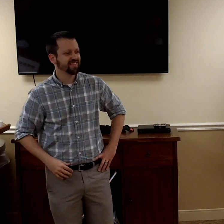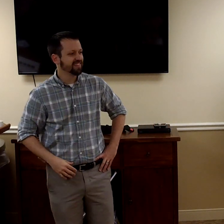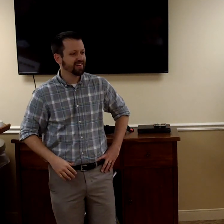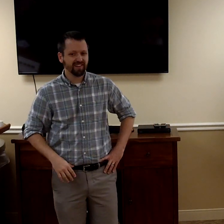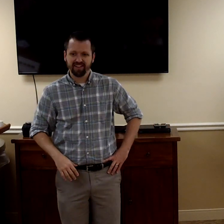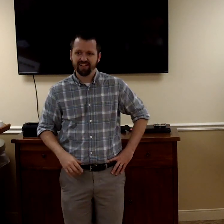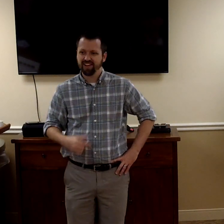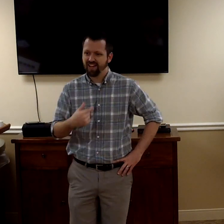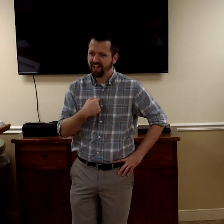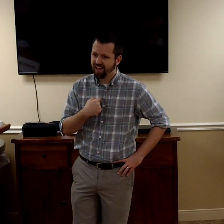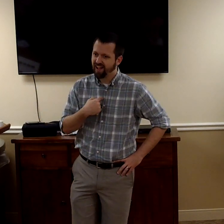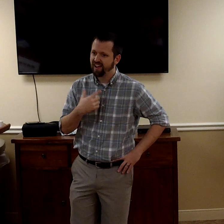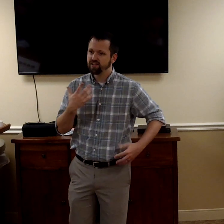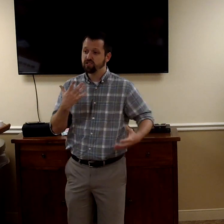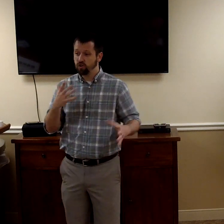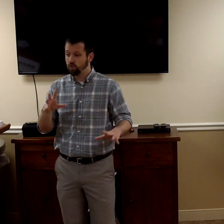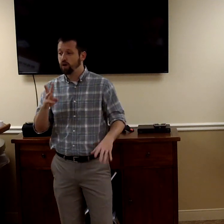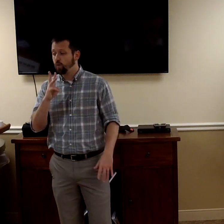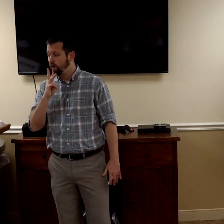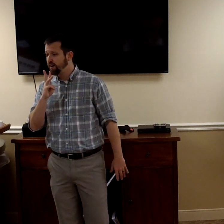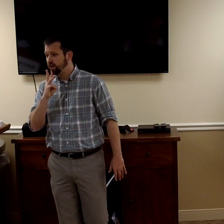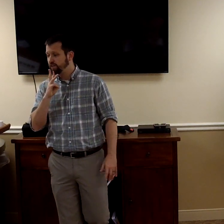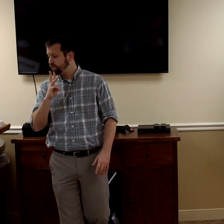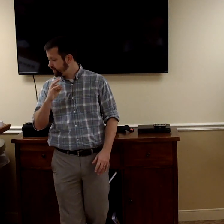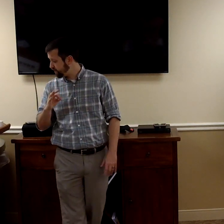I want water. Very good.